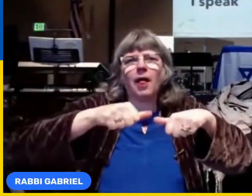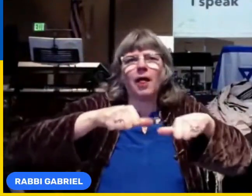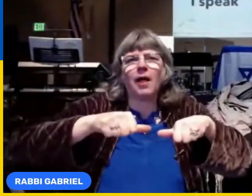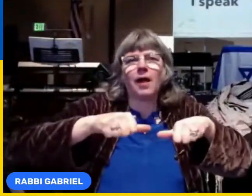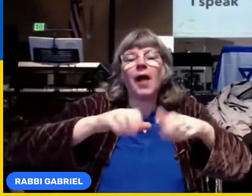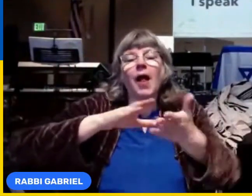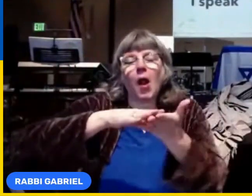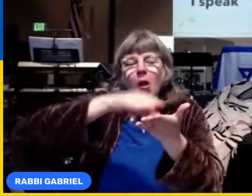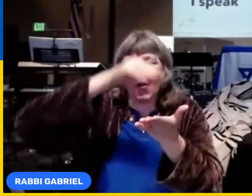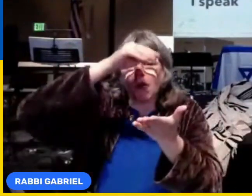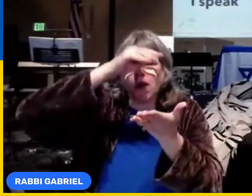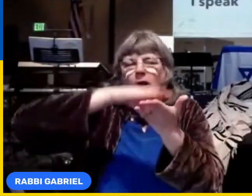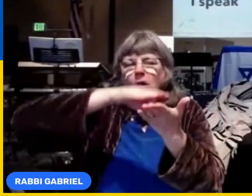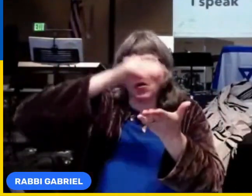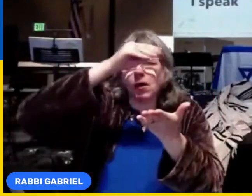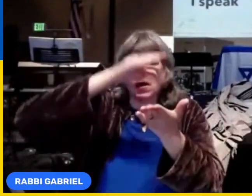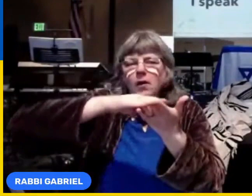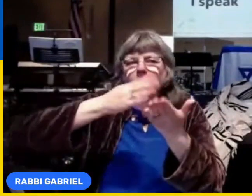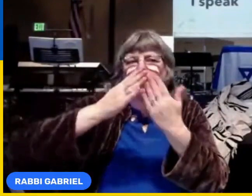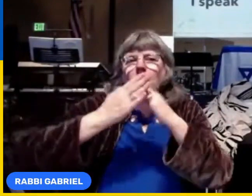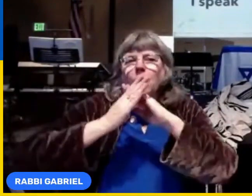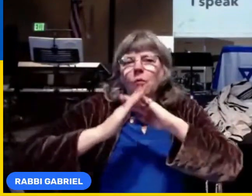doing.